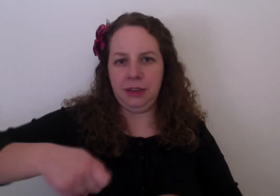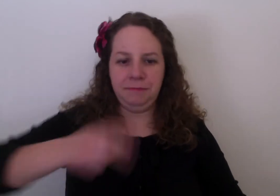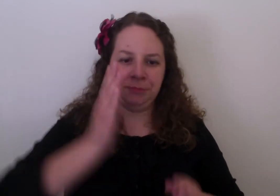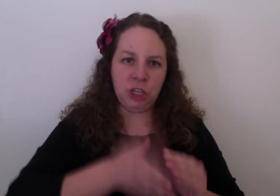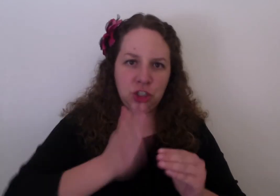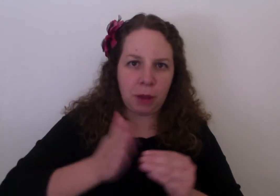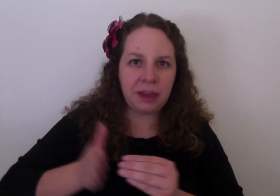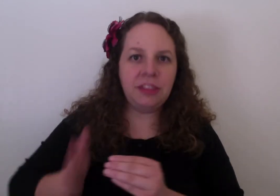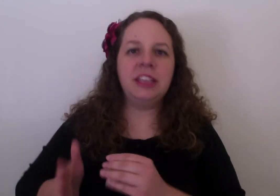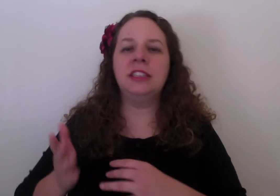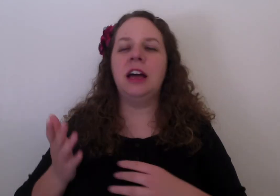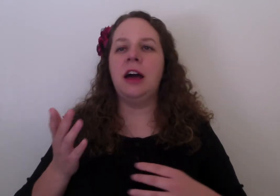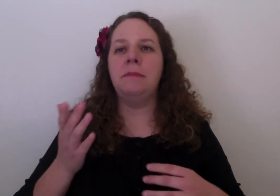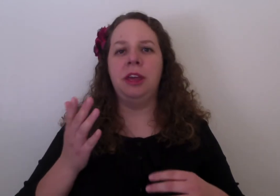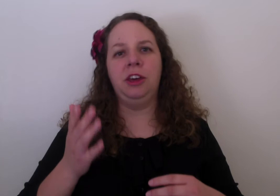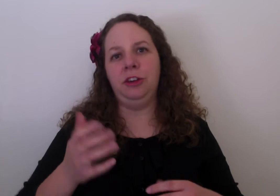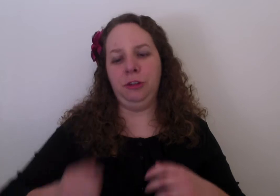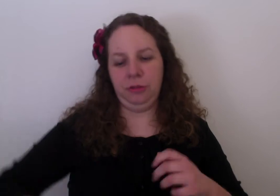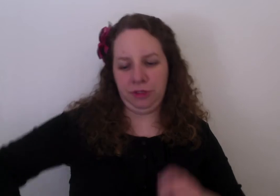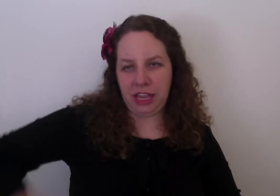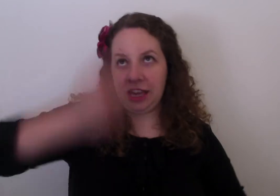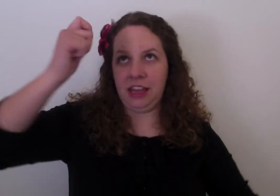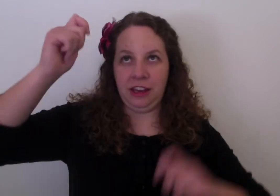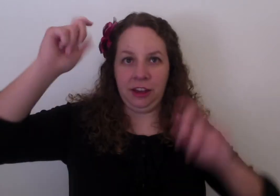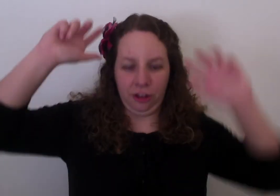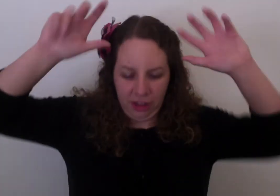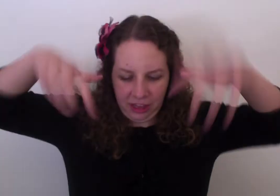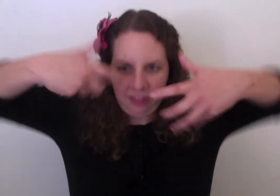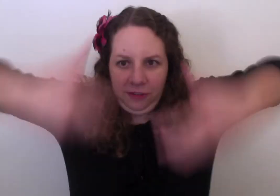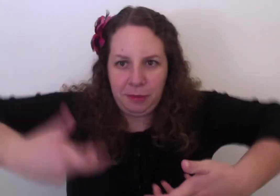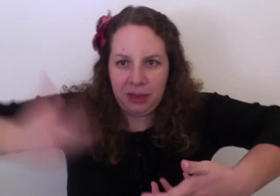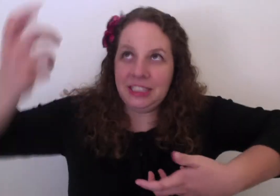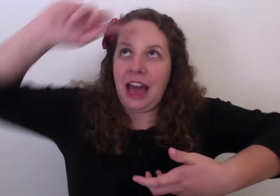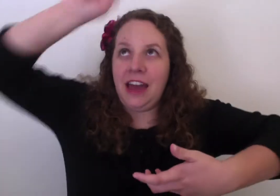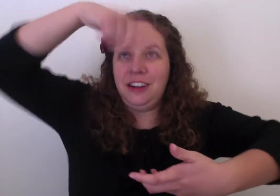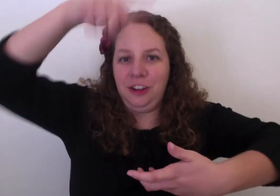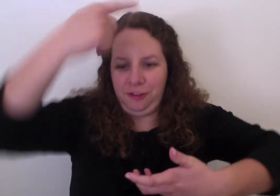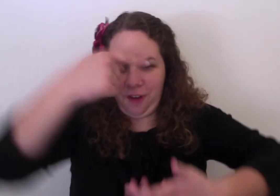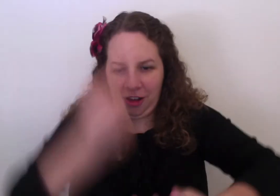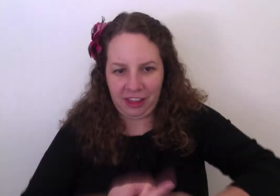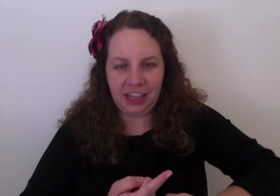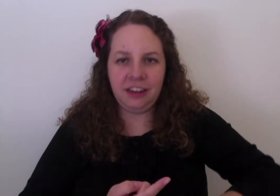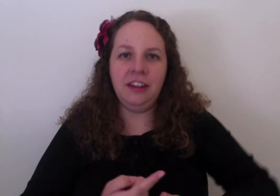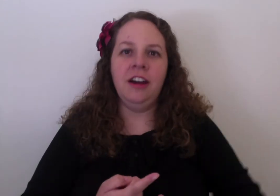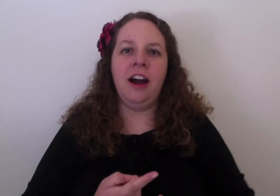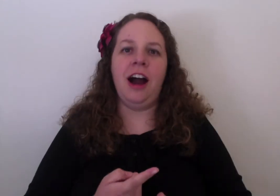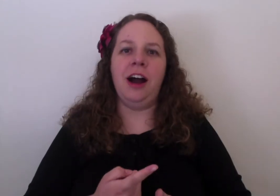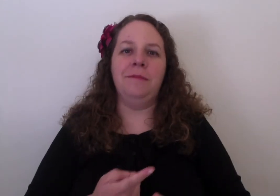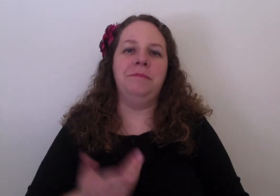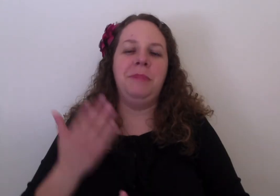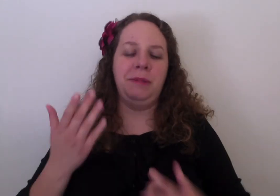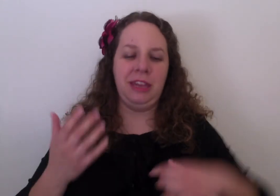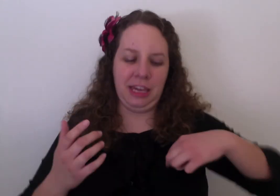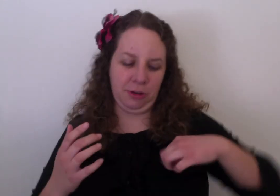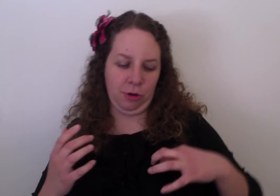be chopping things up. He'll take it and he'll flip it in his head and it'll fall in. Maybe he holds